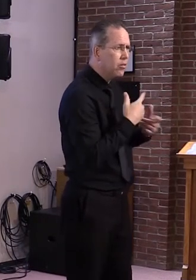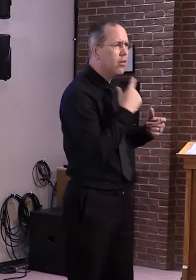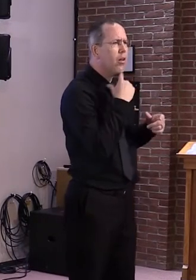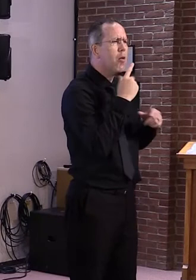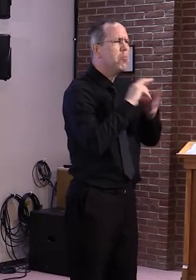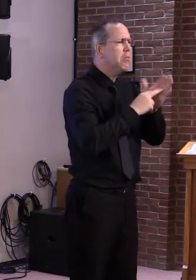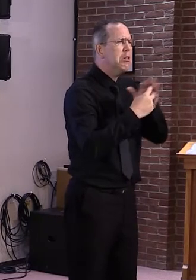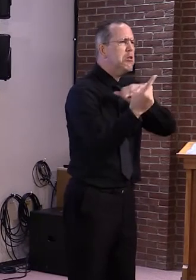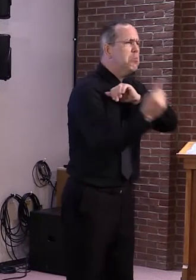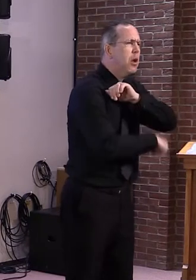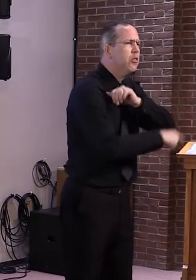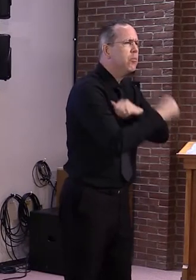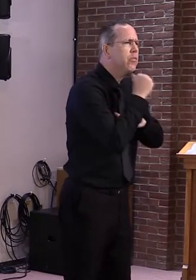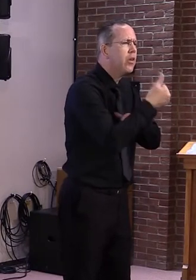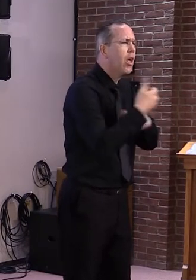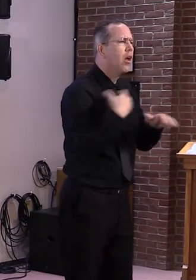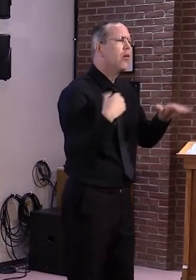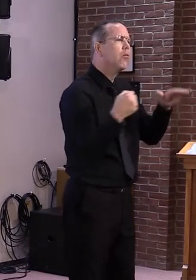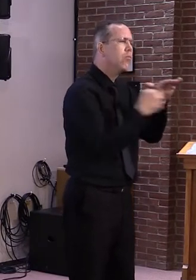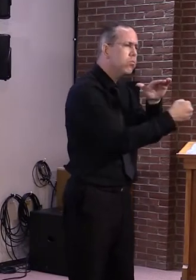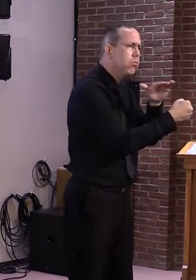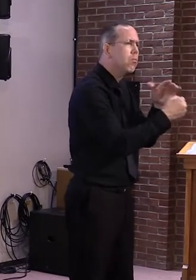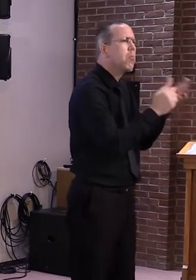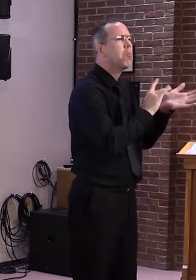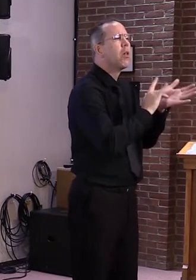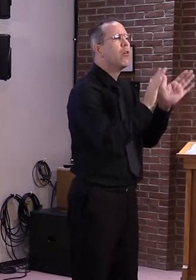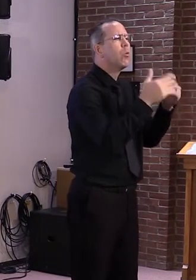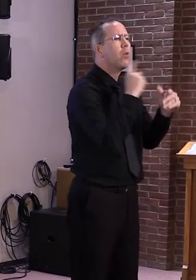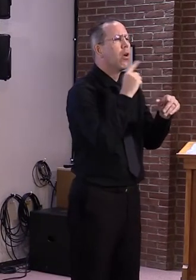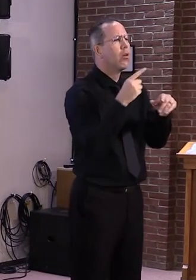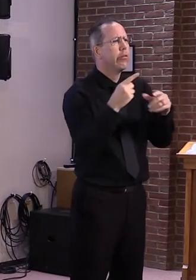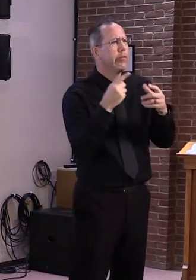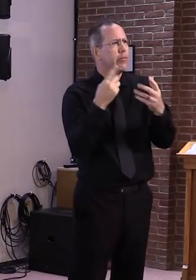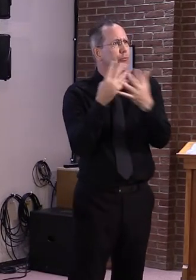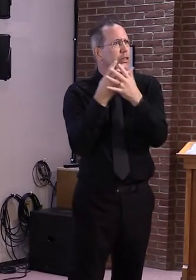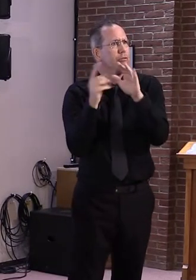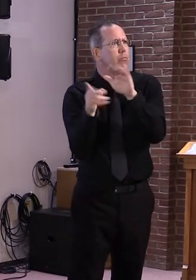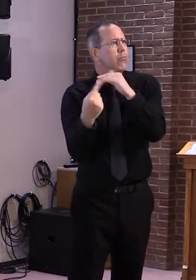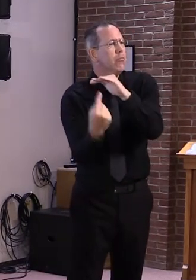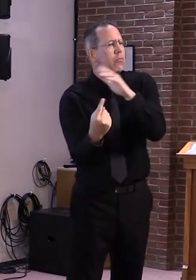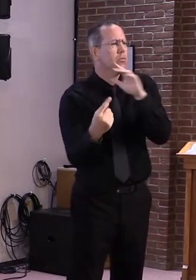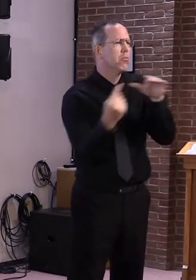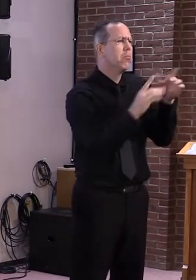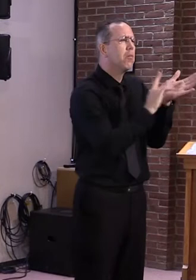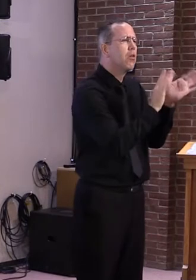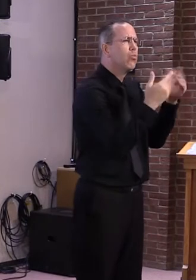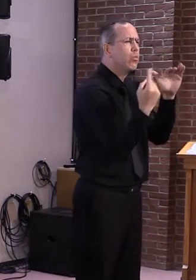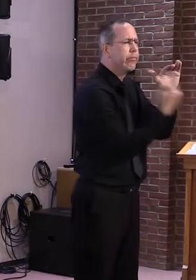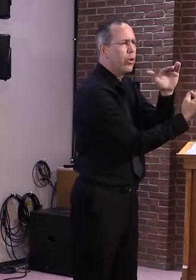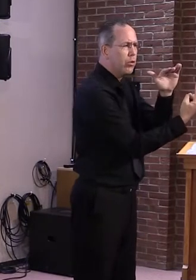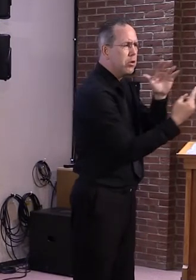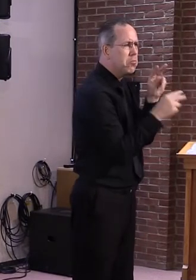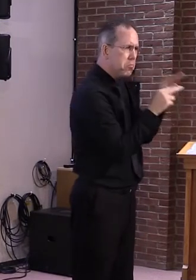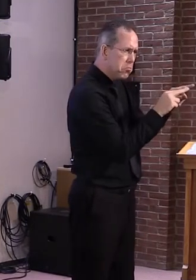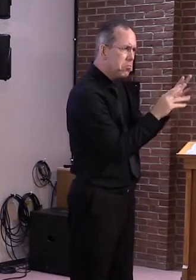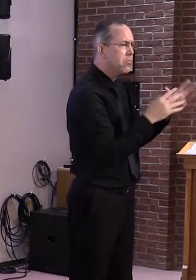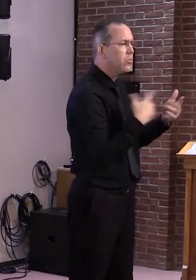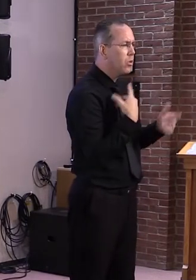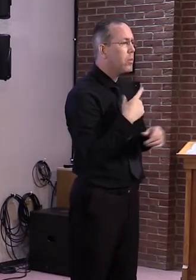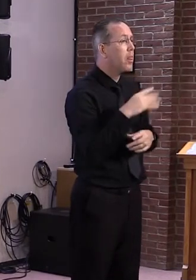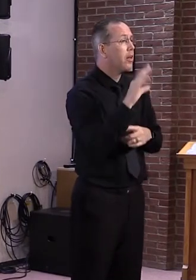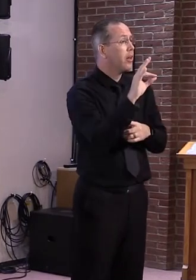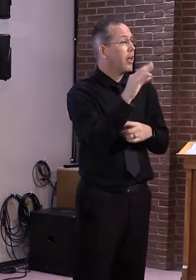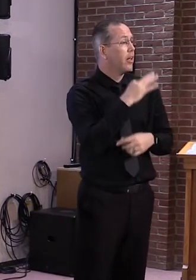We had some staff, nine remaining staff that need to be tested. They were either on leave or they requested